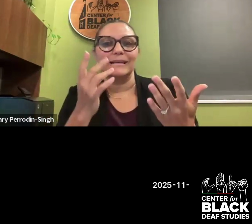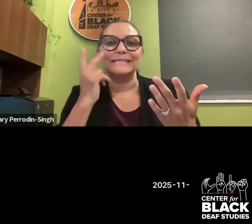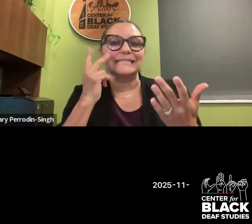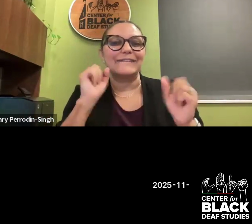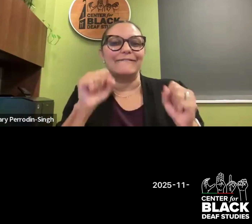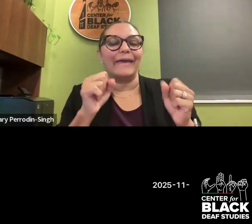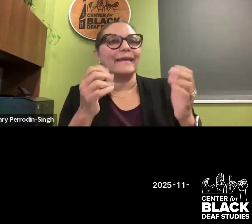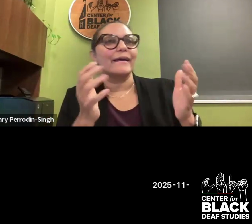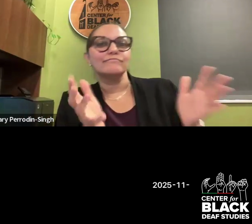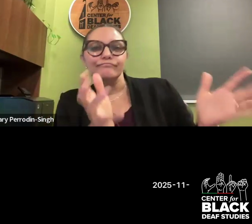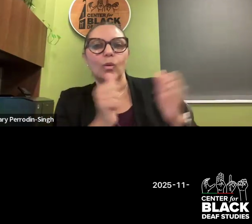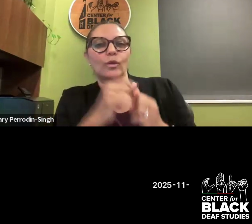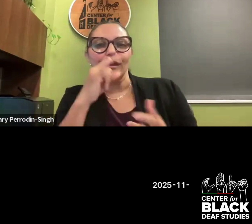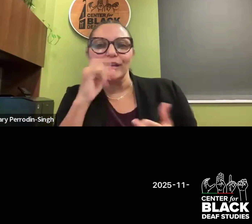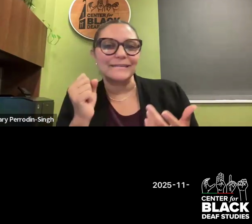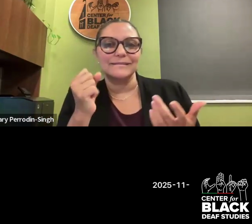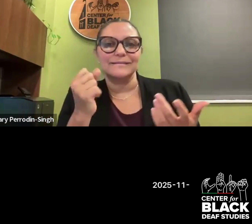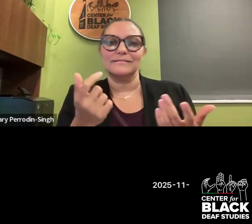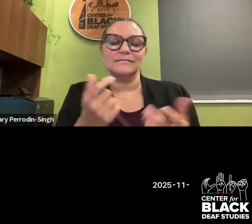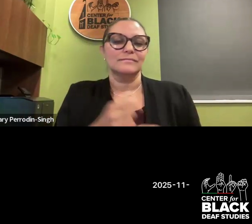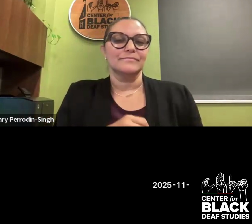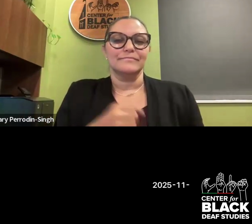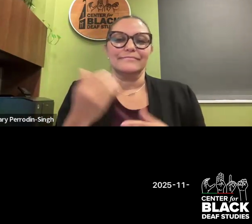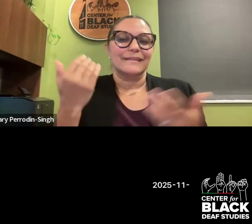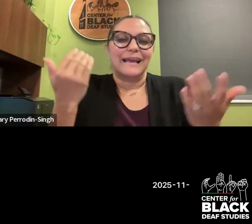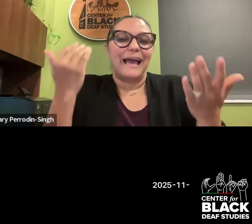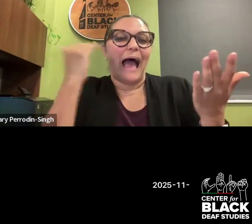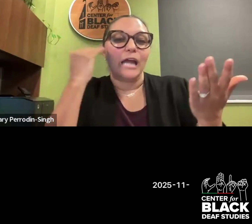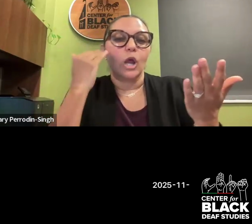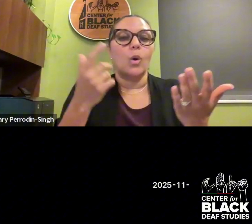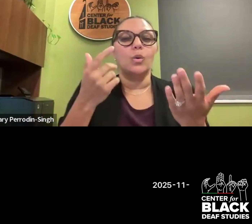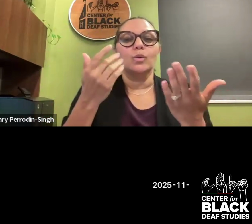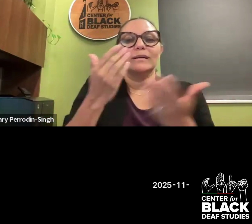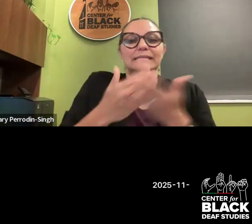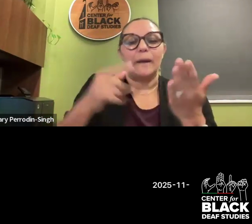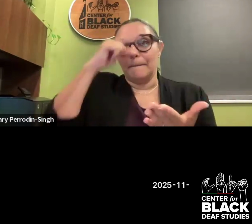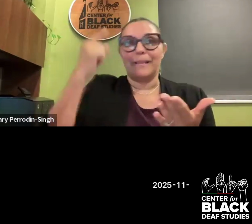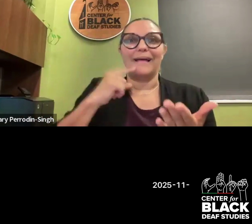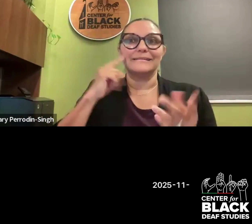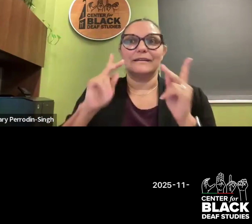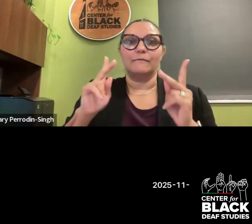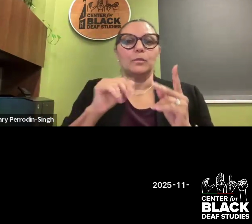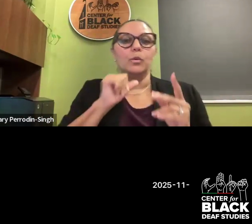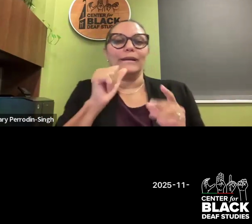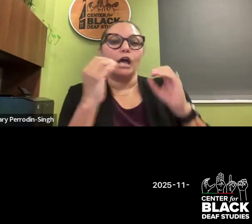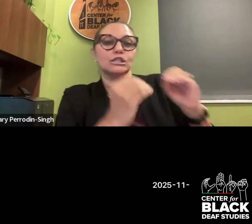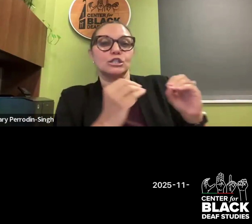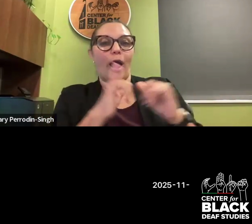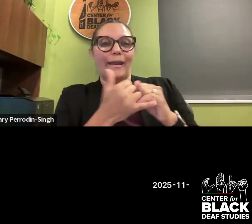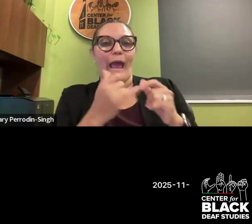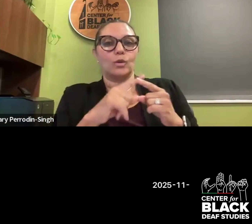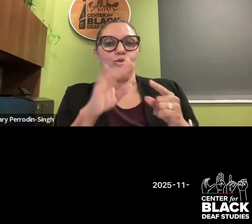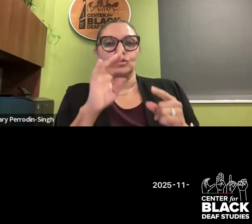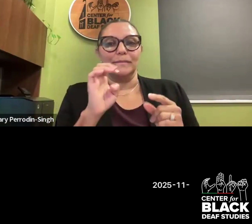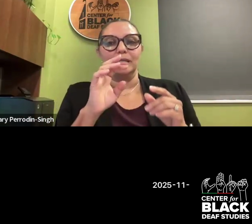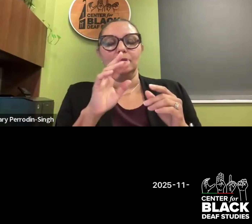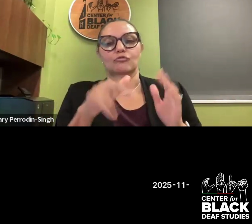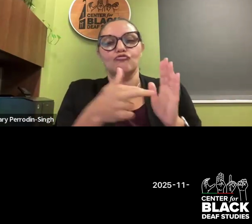very popular. People can easily connect with role models and resources. And some Black deaf people are not